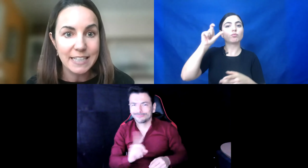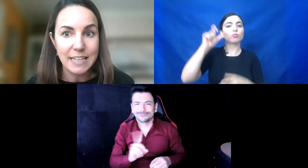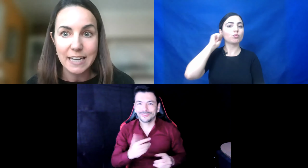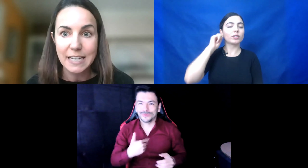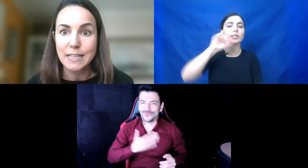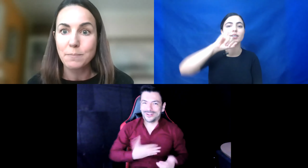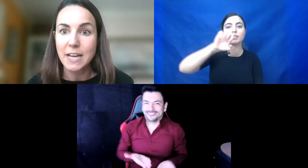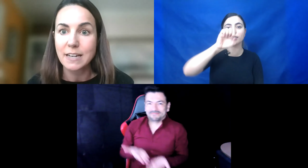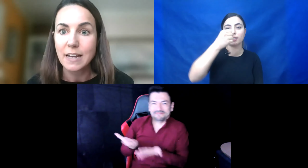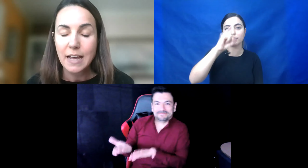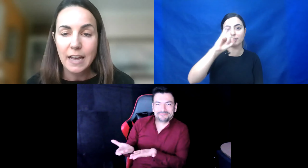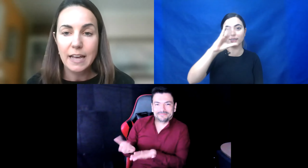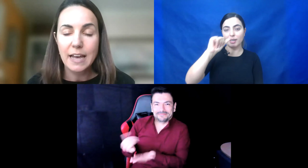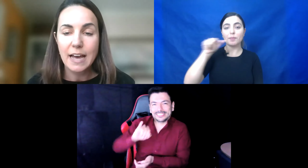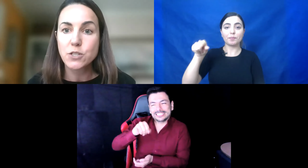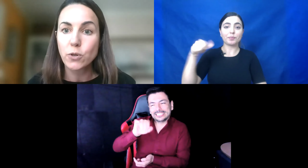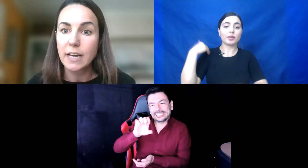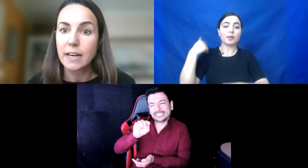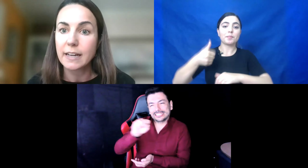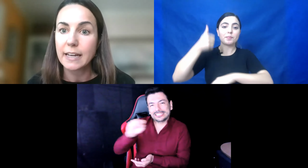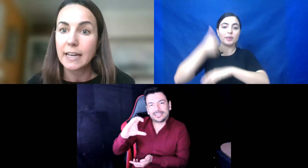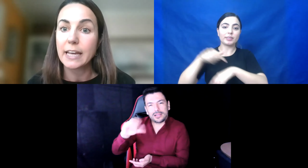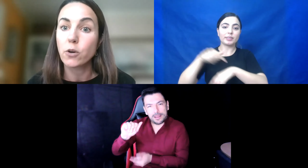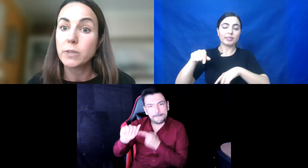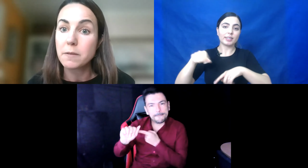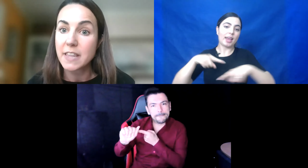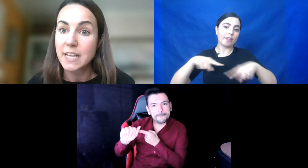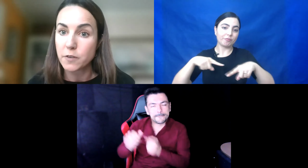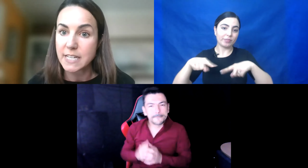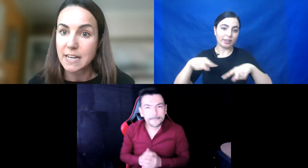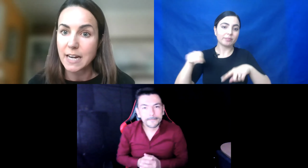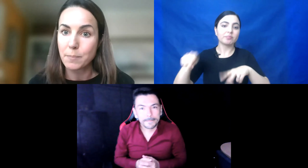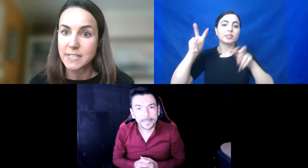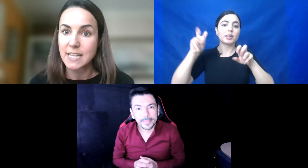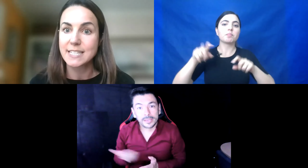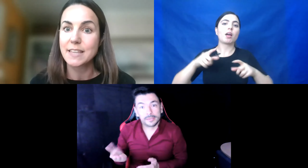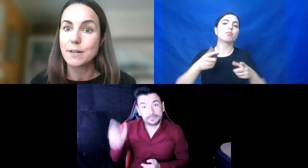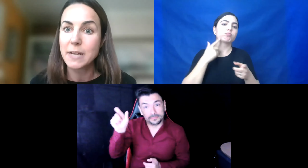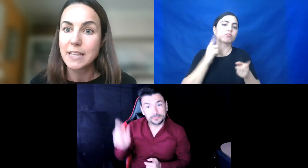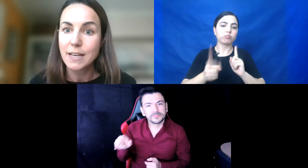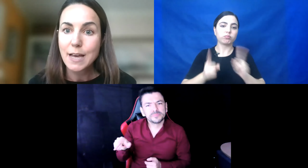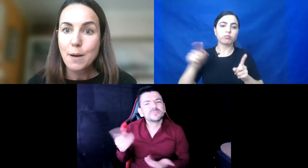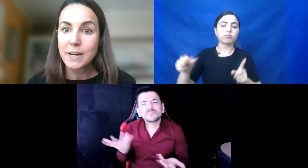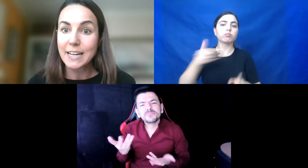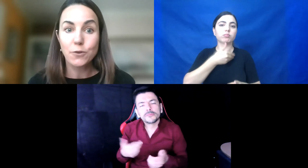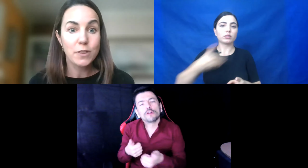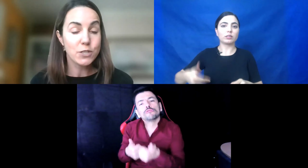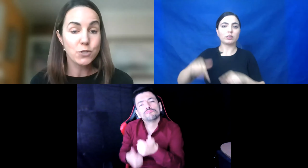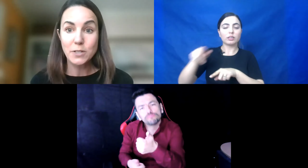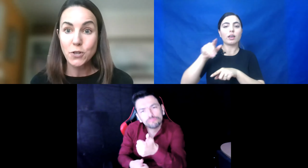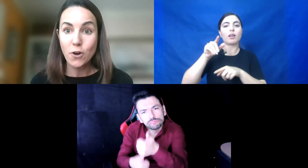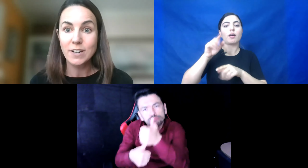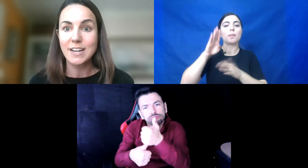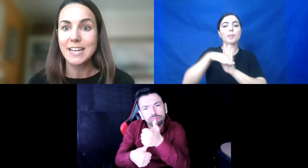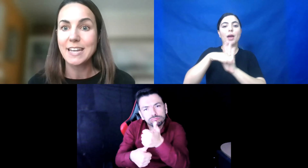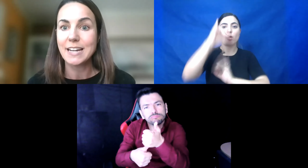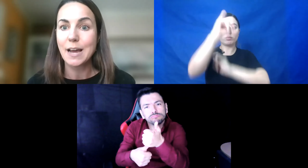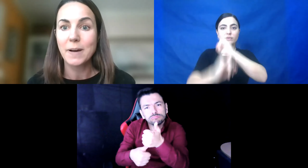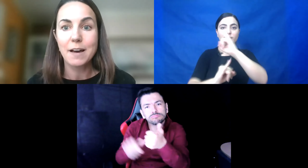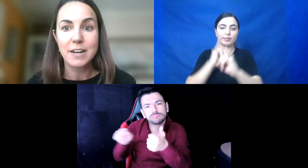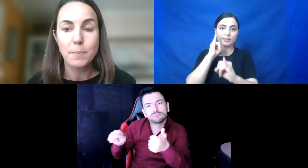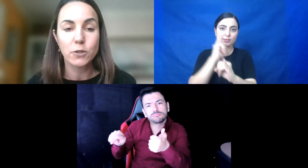to Jessica Bedoya, Chief of Staff and Executive Advisor to the Office of the President of